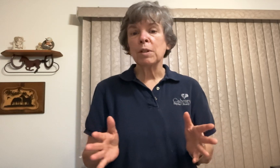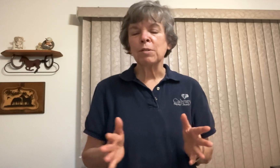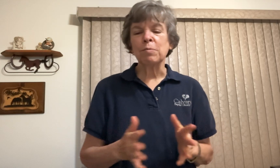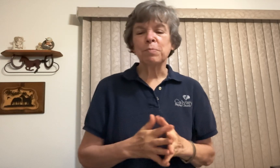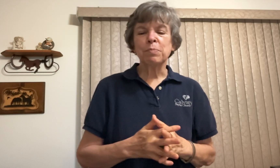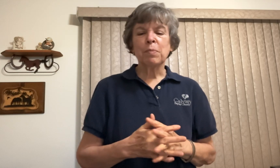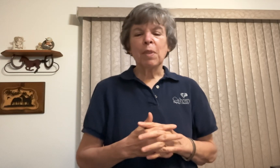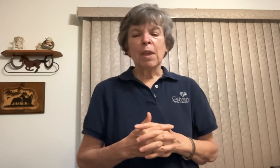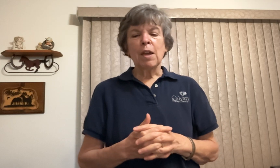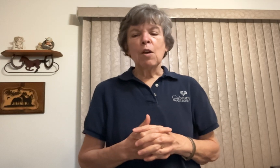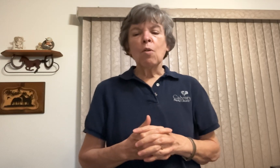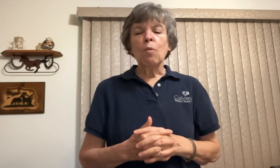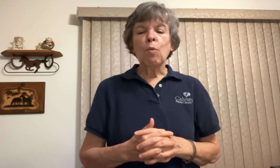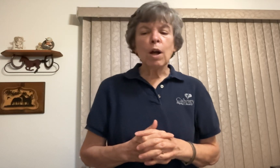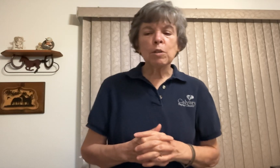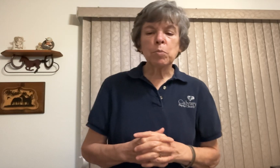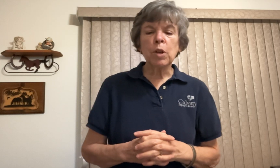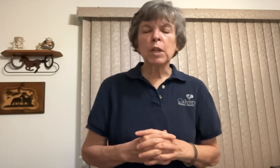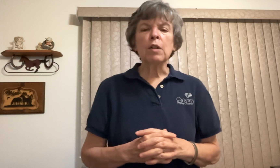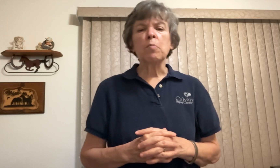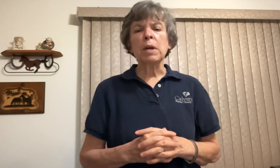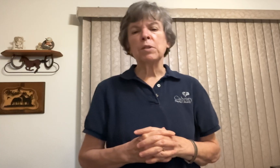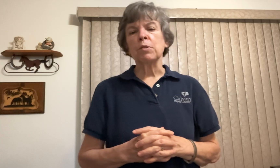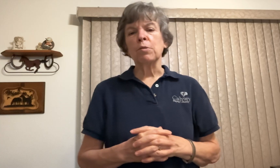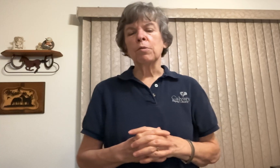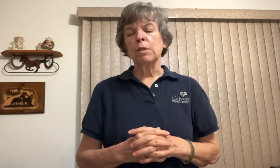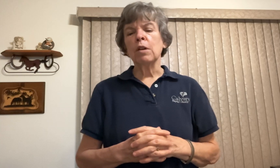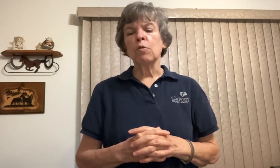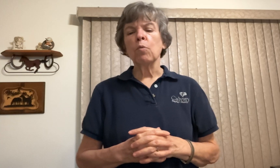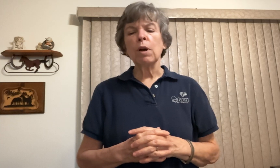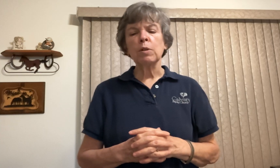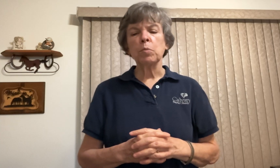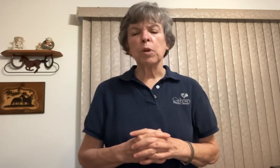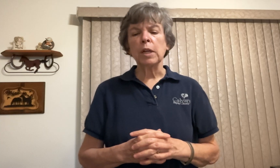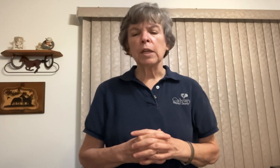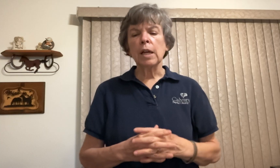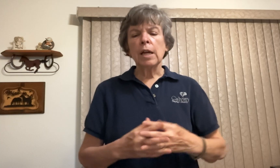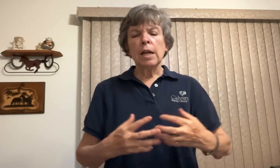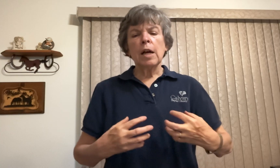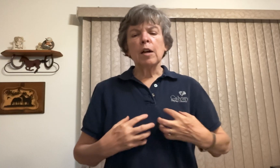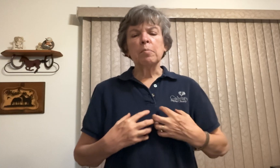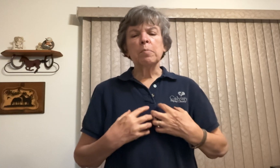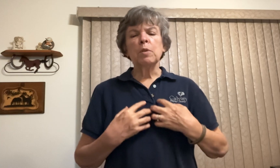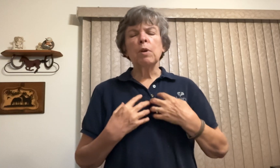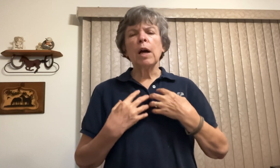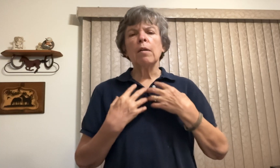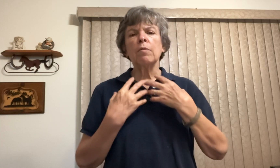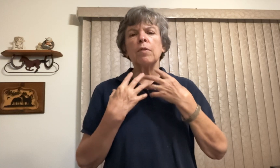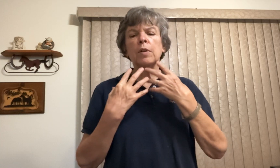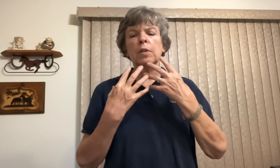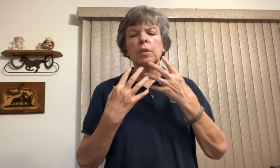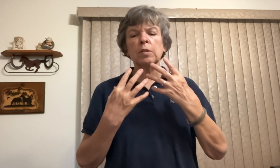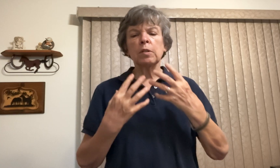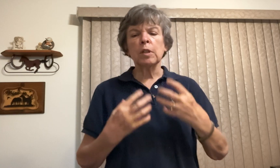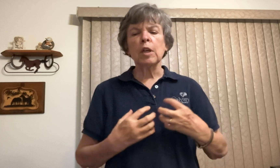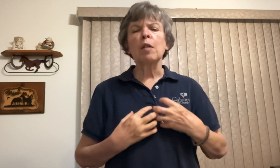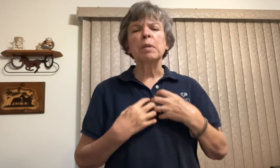do. Wellspring of my soul. Now for wellspring, you have this coming